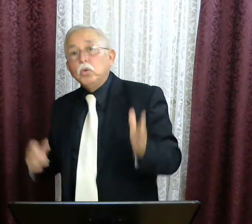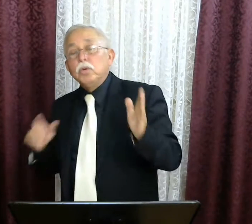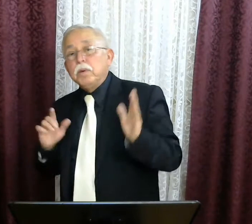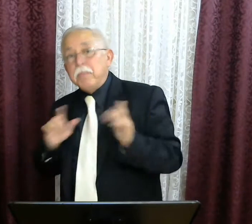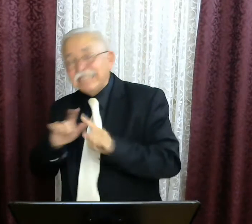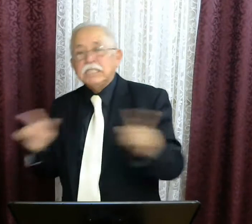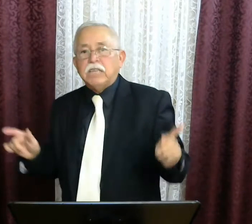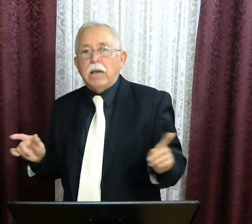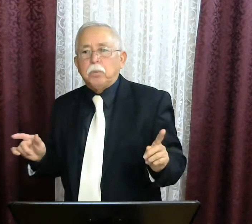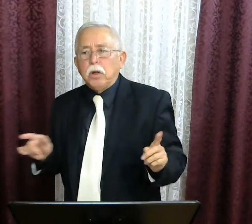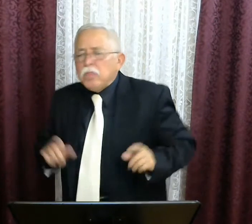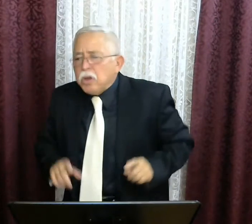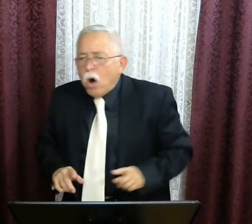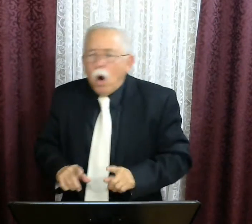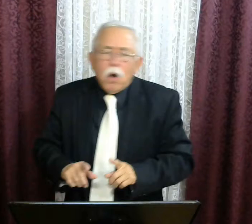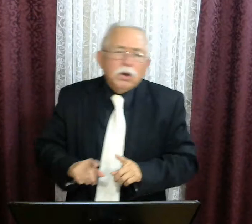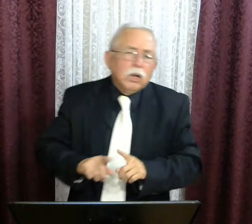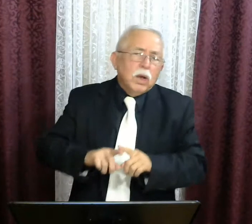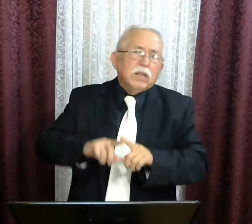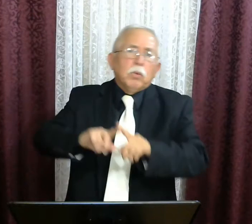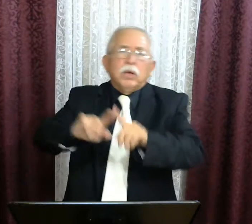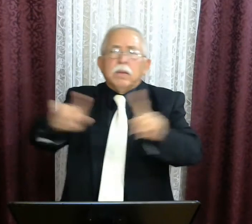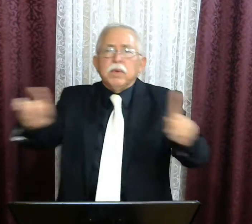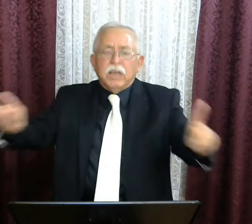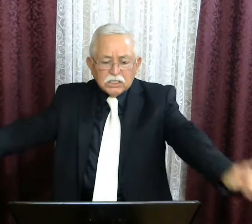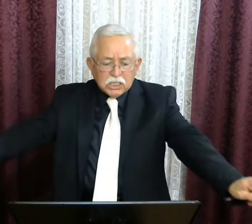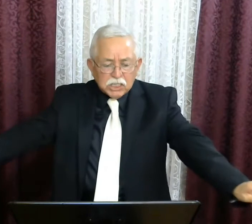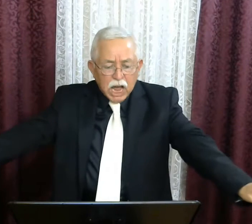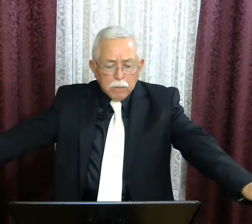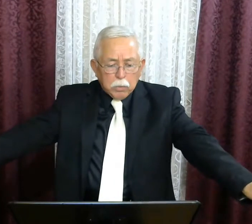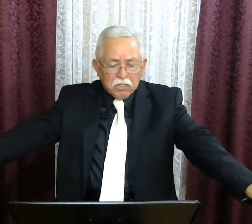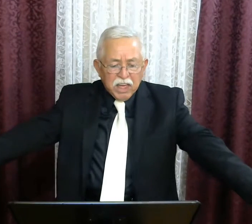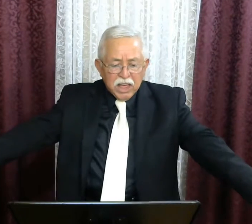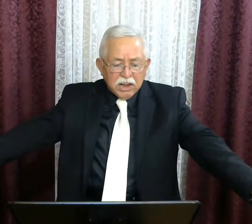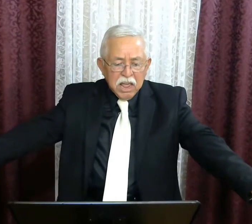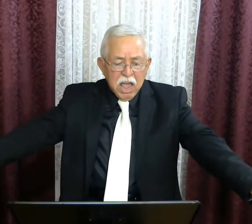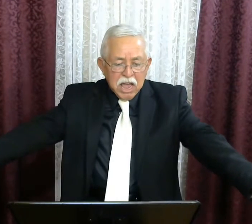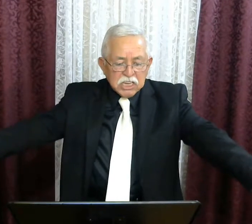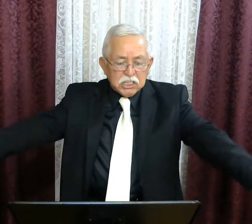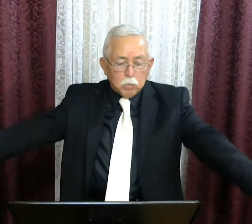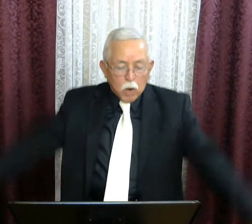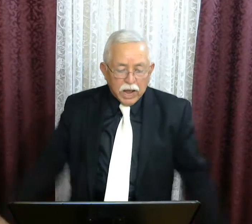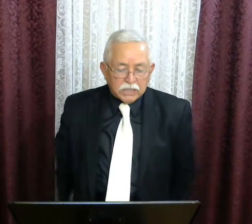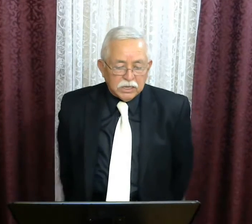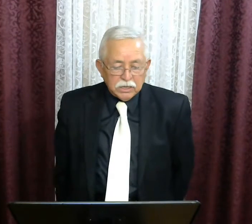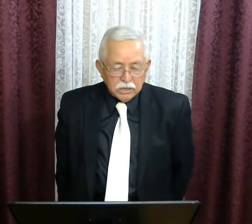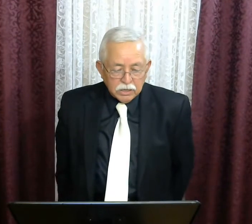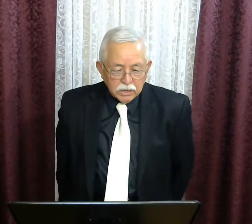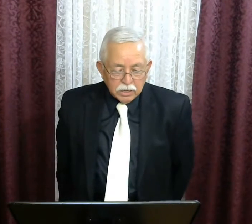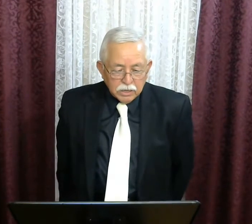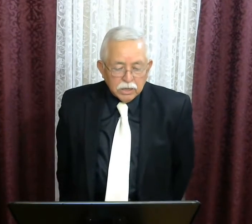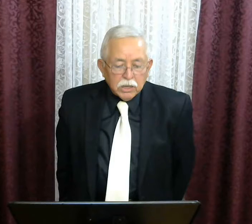be my disciple. The only way that we can be his disciple then is what? To